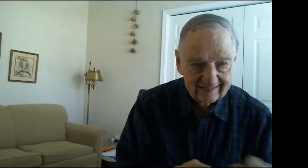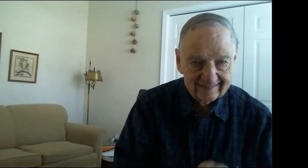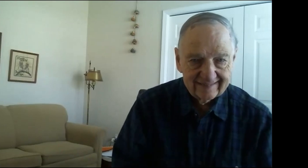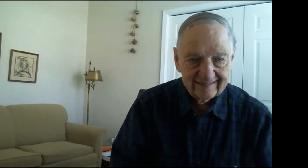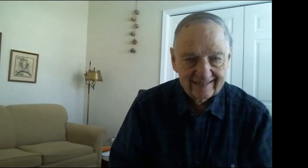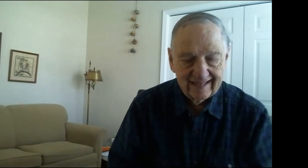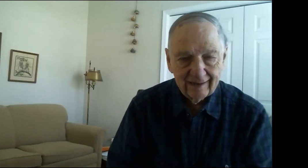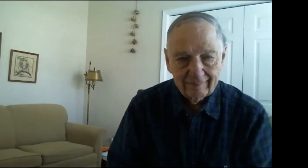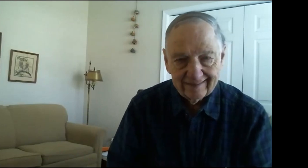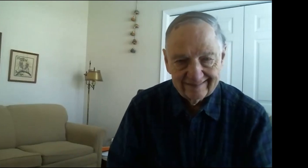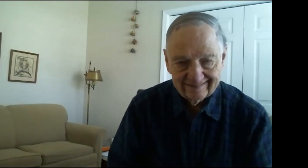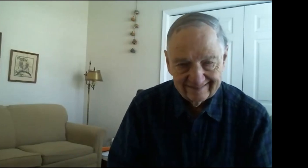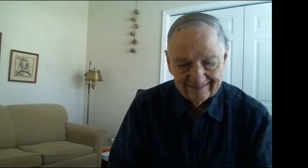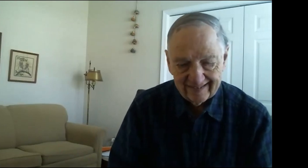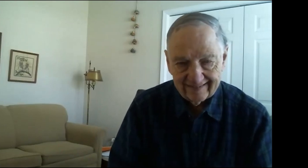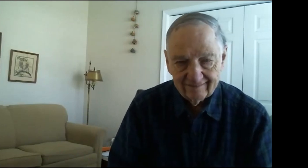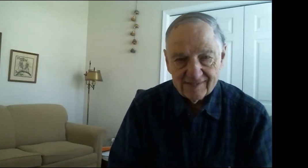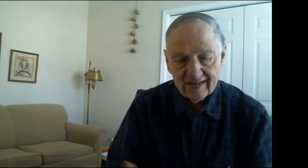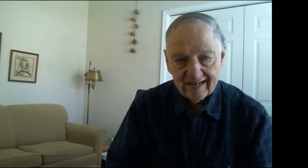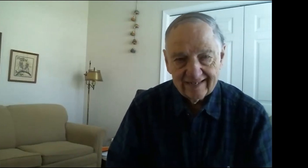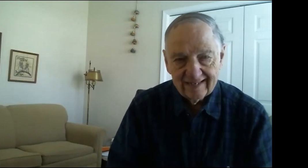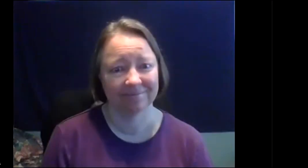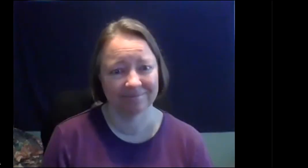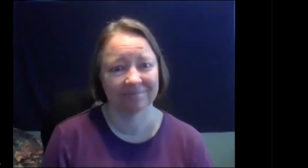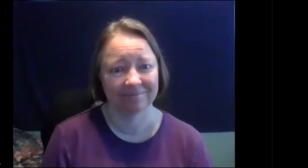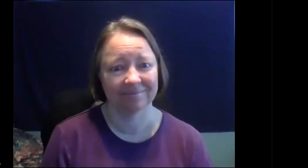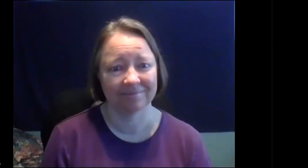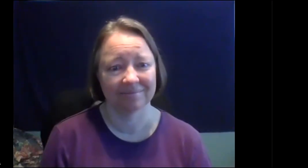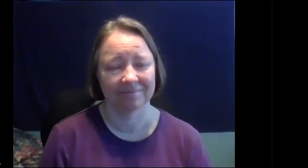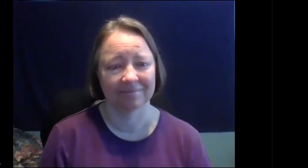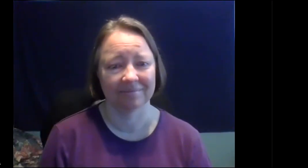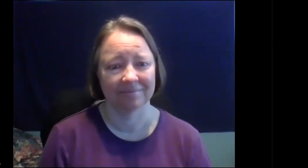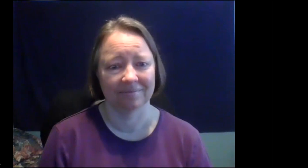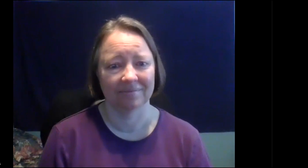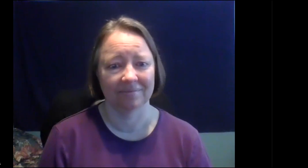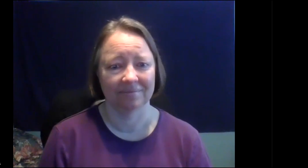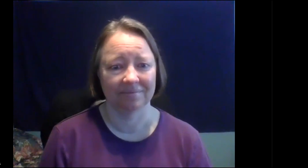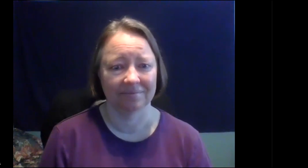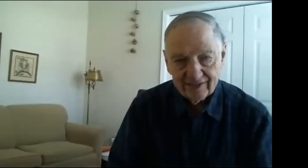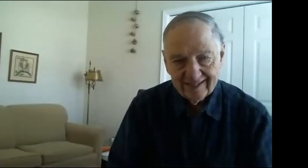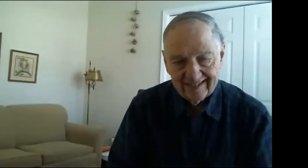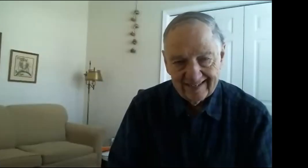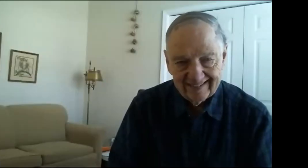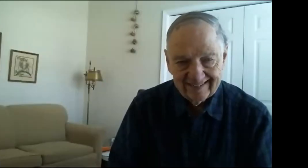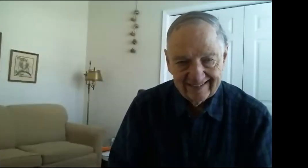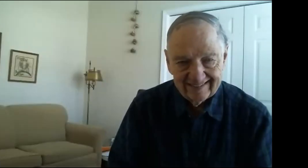little element, right? Also got a niece who went to Gallaudet College,